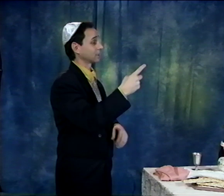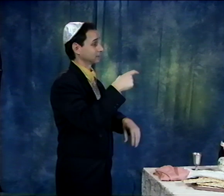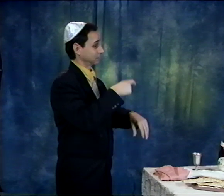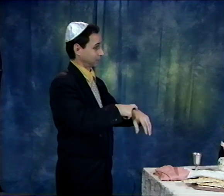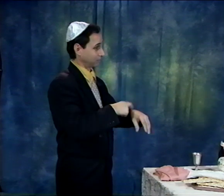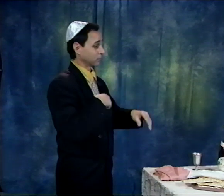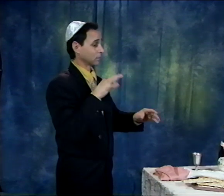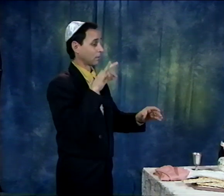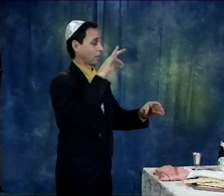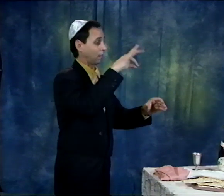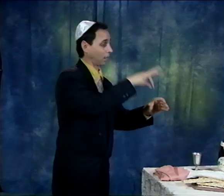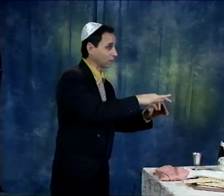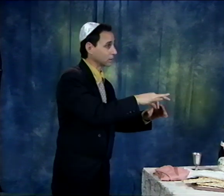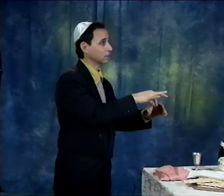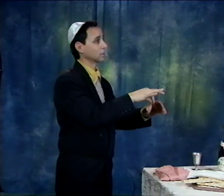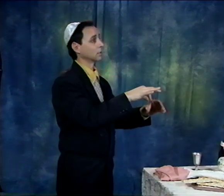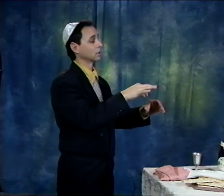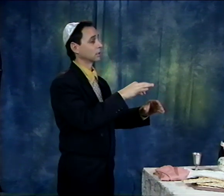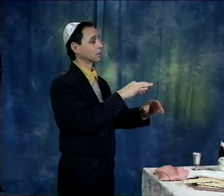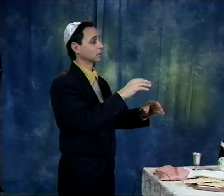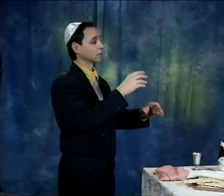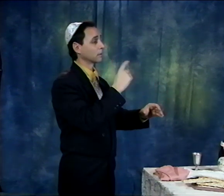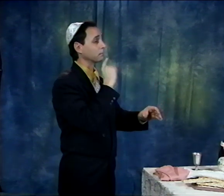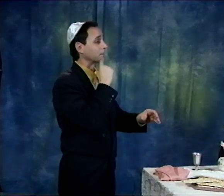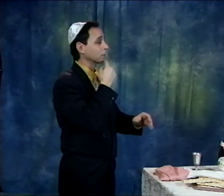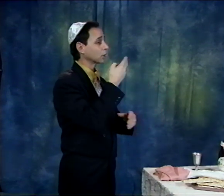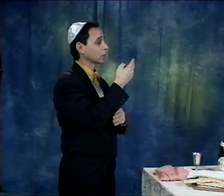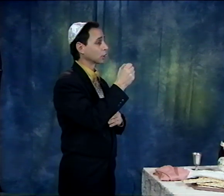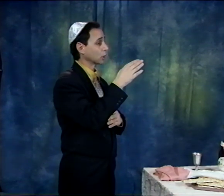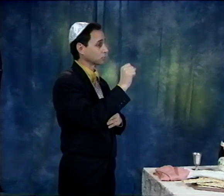The second time we dip the bitter herbs